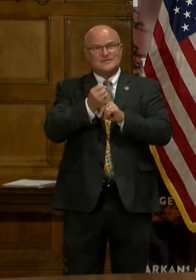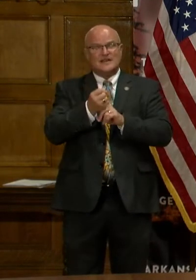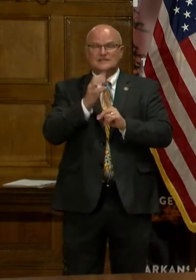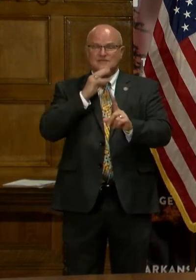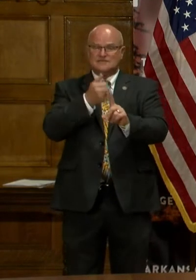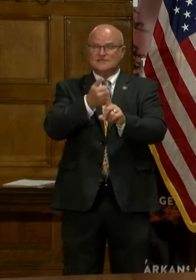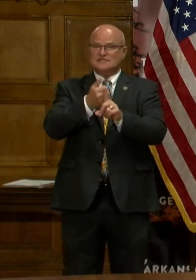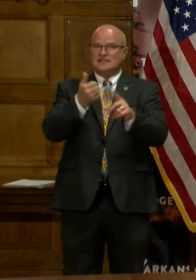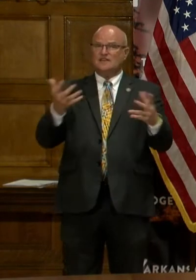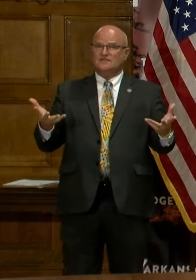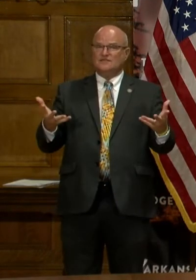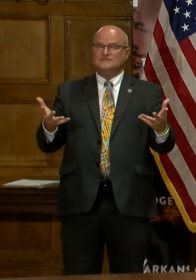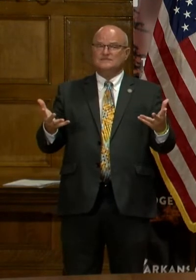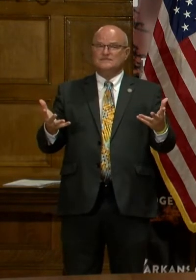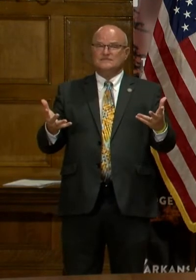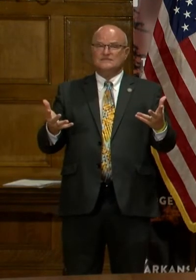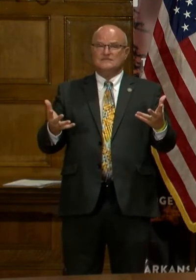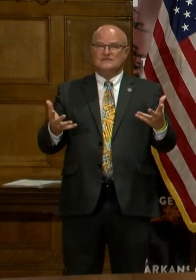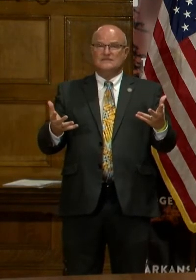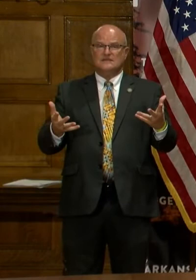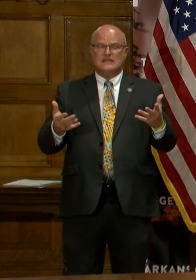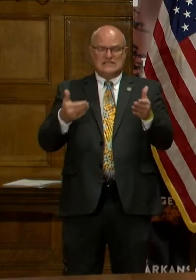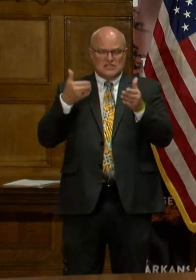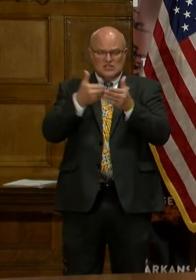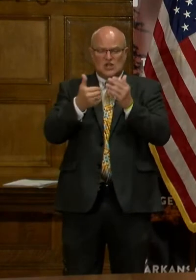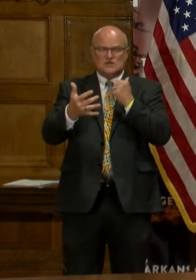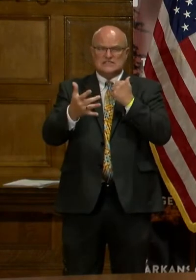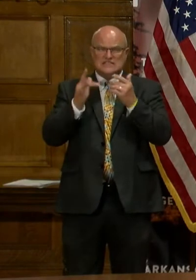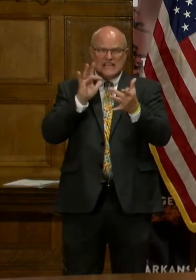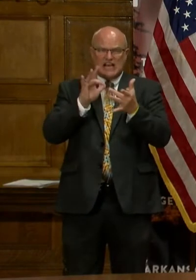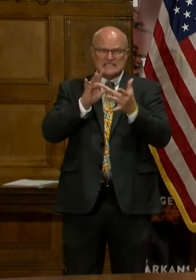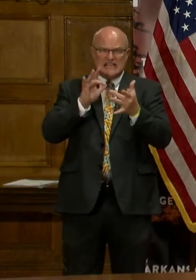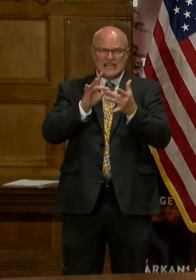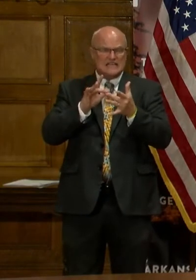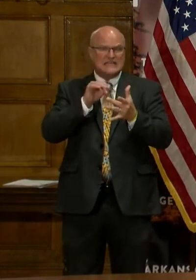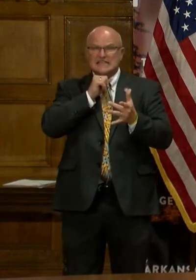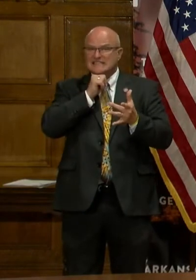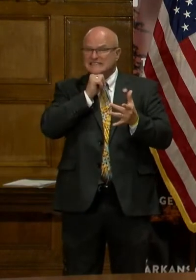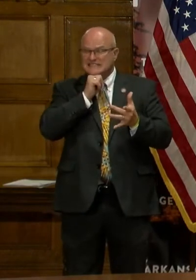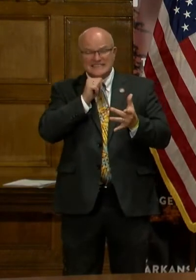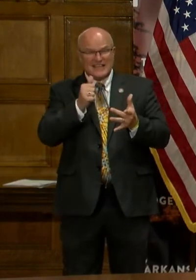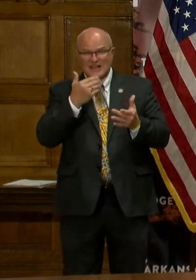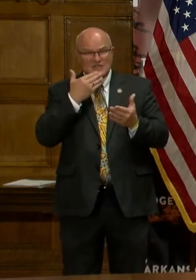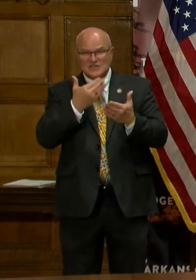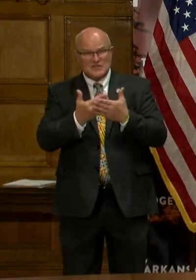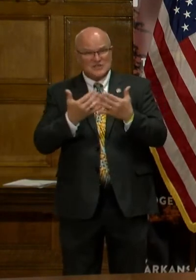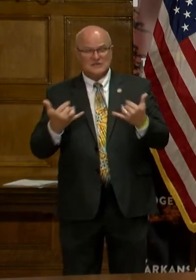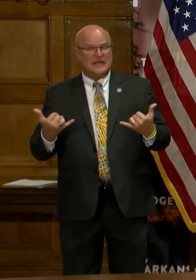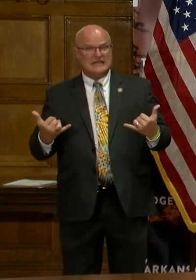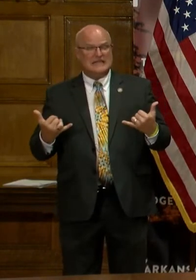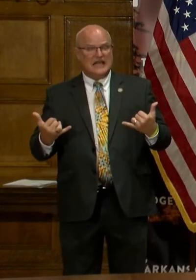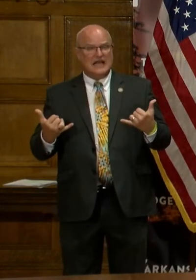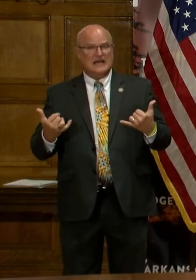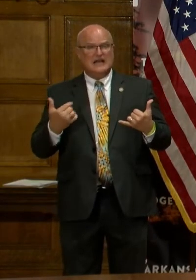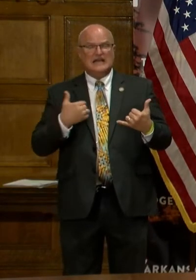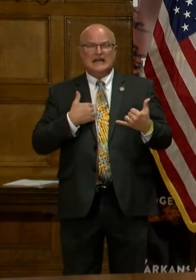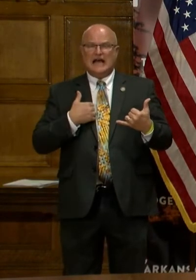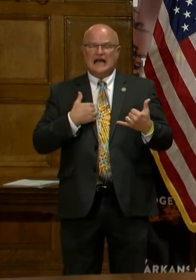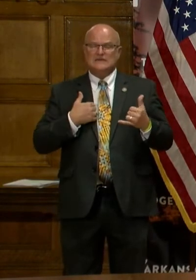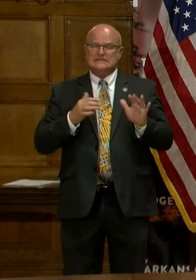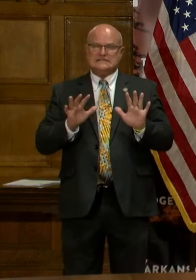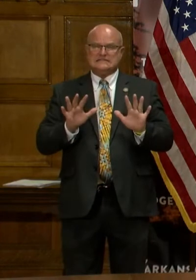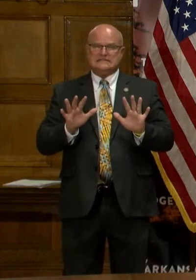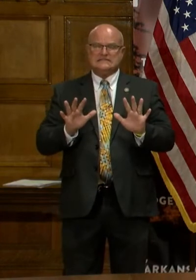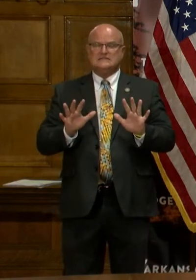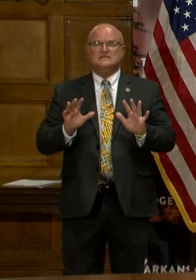for itself. I mean, such close contact is probably not indicated at this time, and I would discourage against